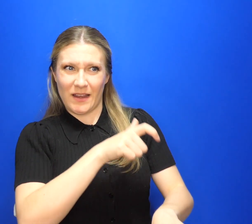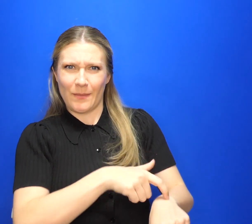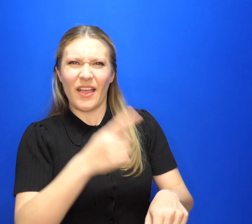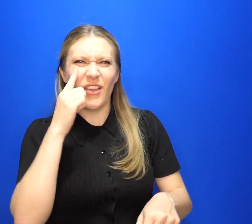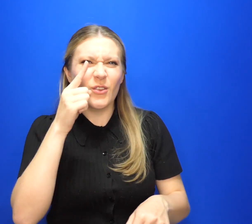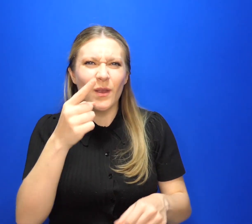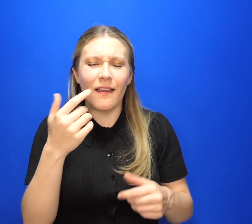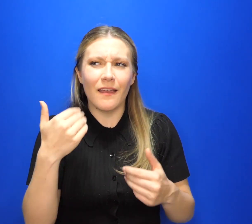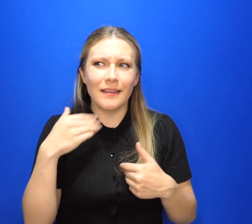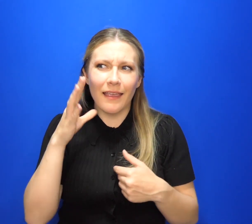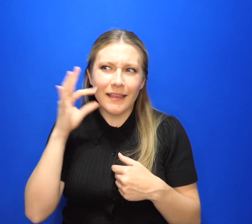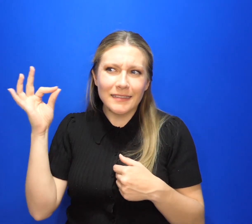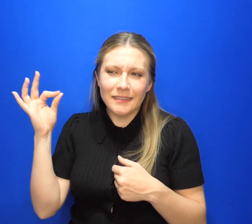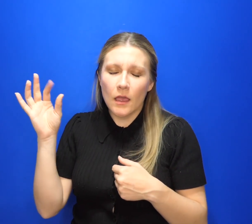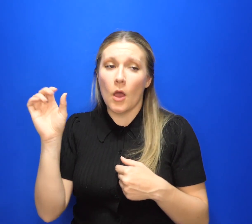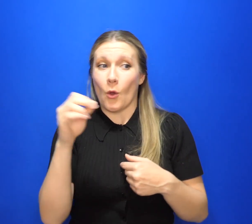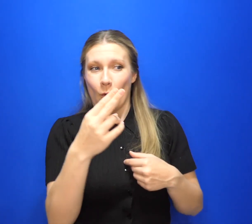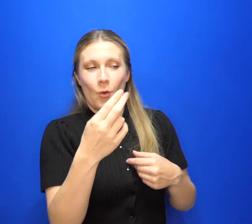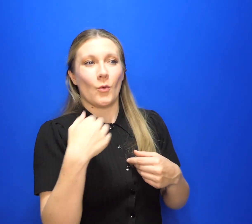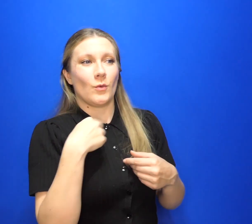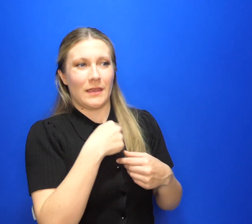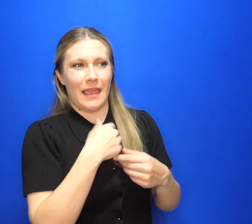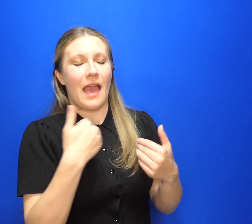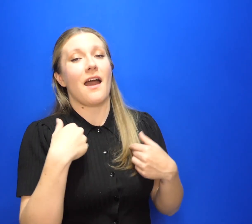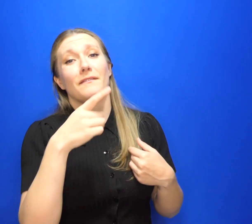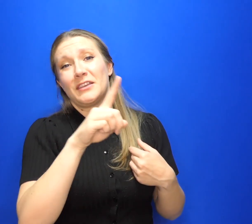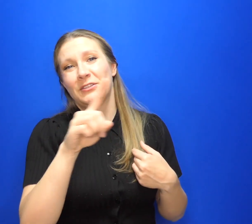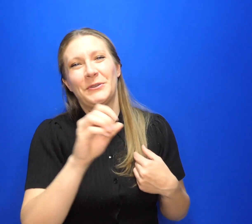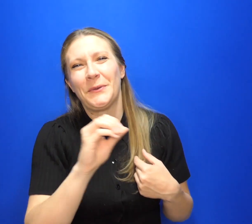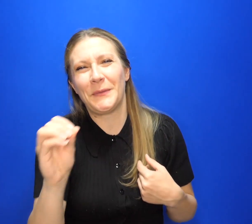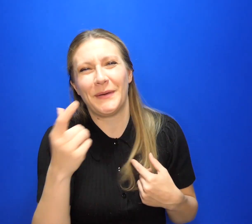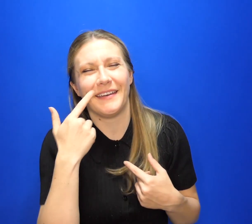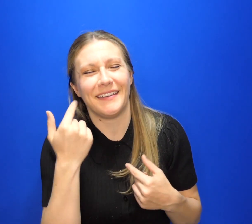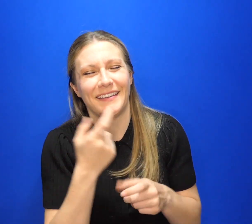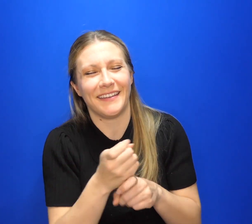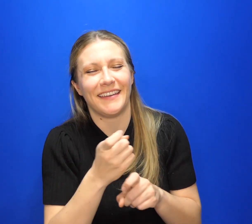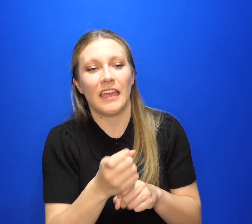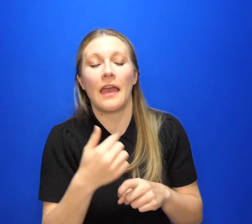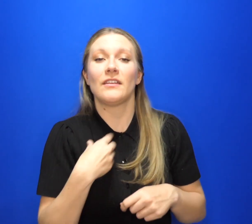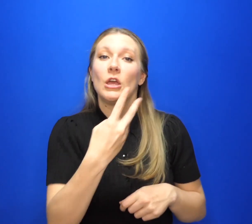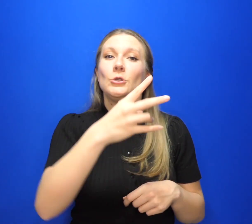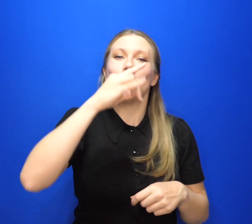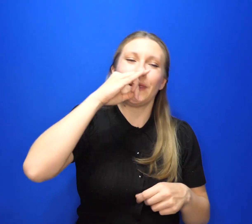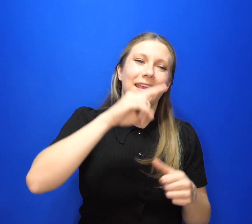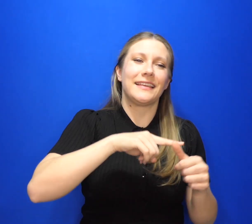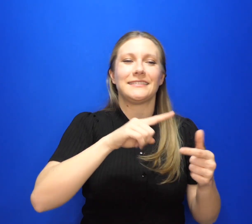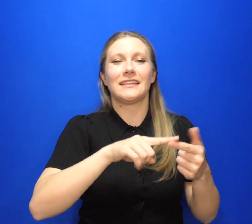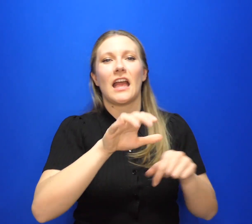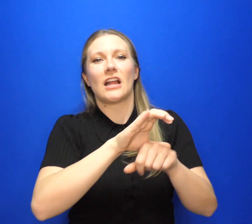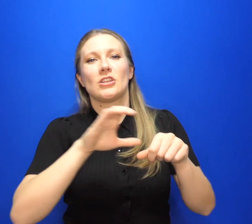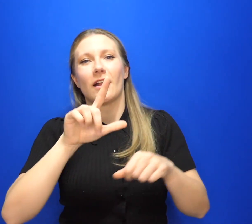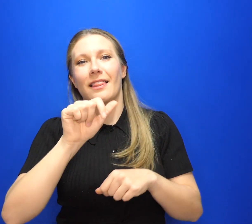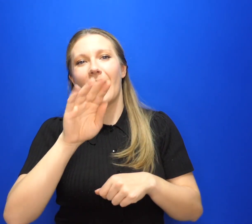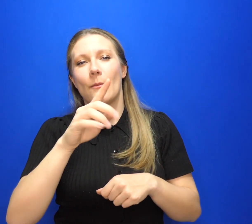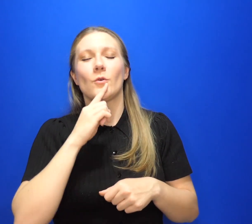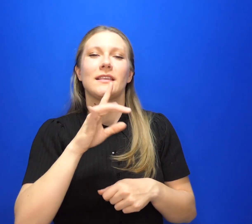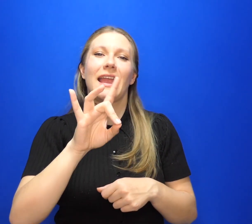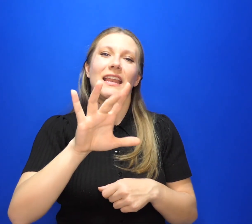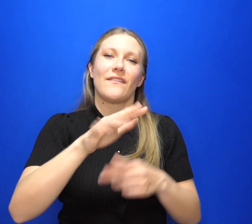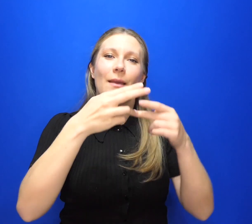zoo. We have 2 kids. We've got a chocolate lab who's like 85 pounds. We've got 2 fish. We got 2 cats. I'm